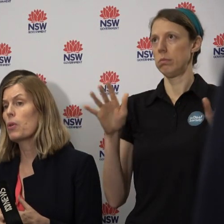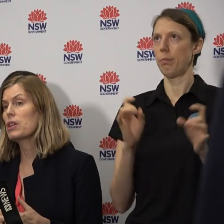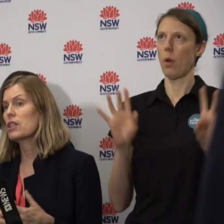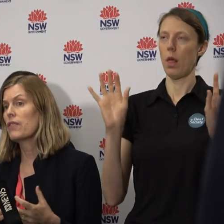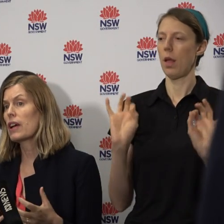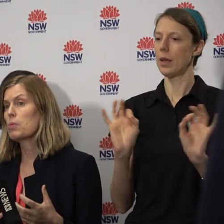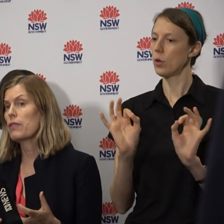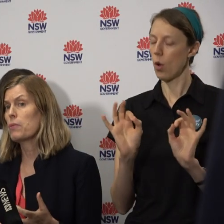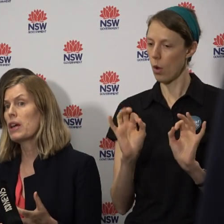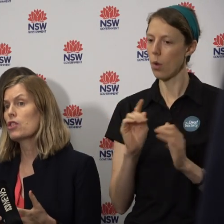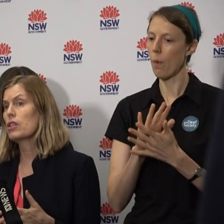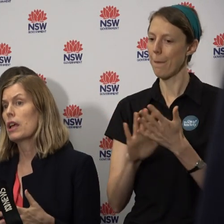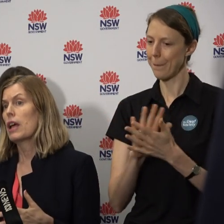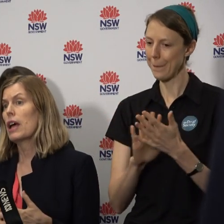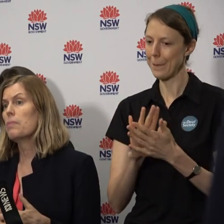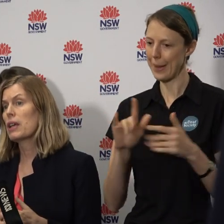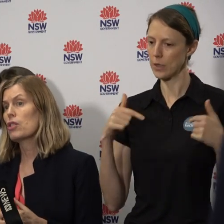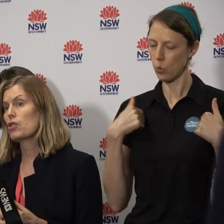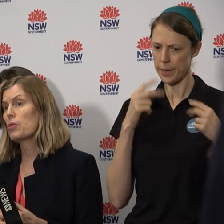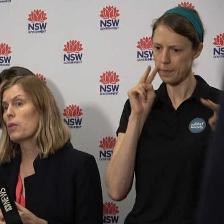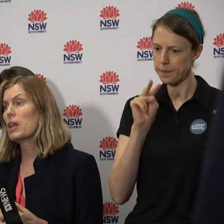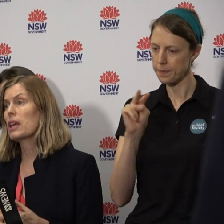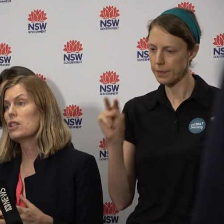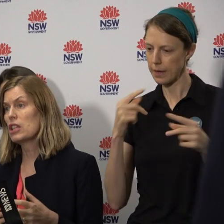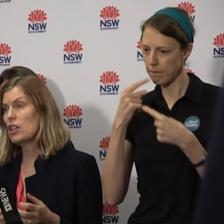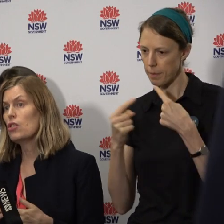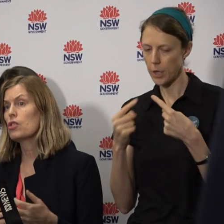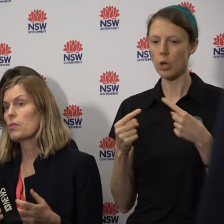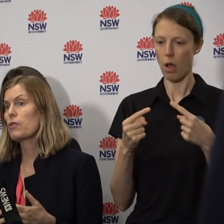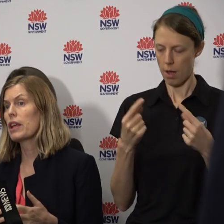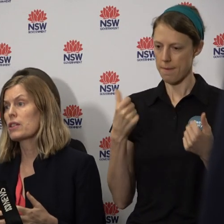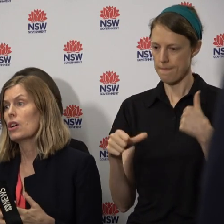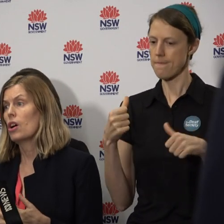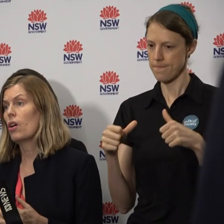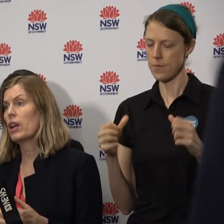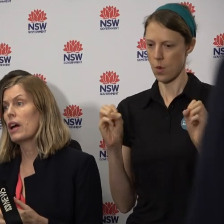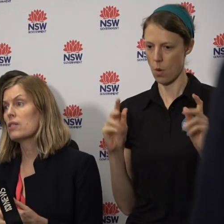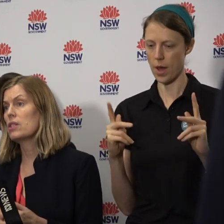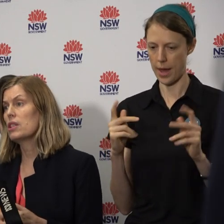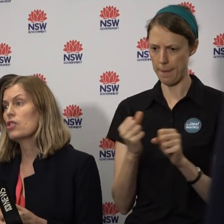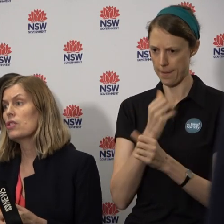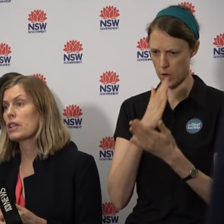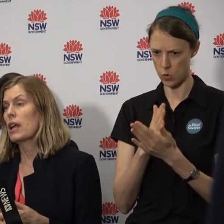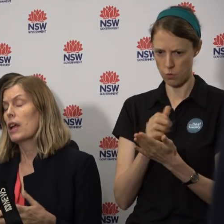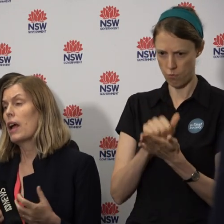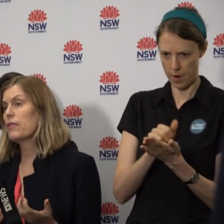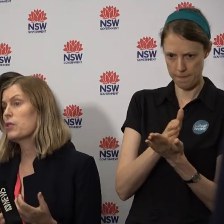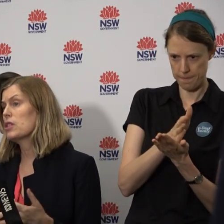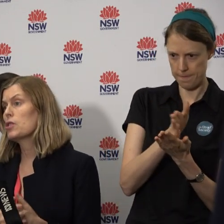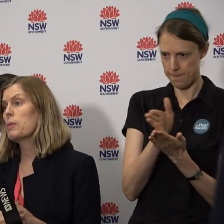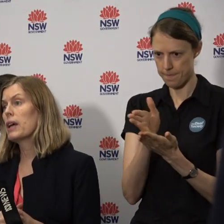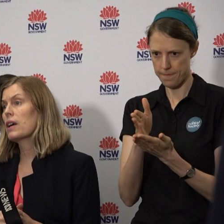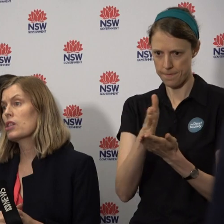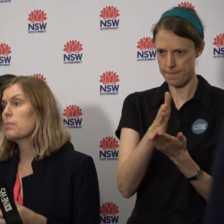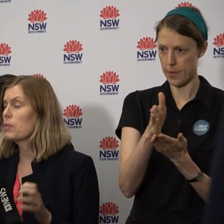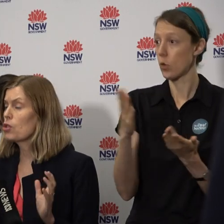we're responding to the available information and making sure that we continue to reflect on our decisions. And for